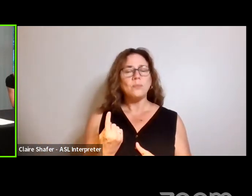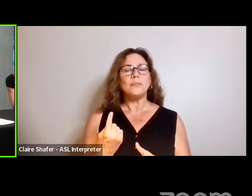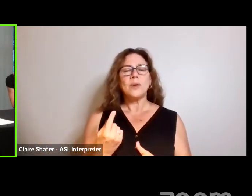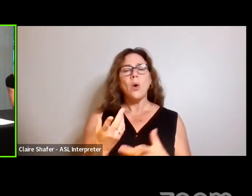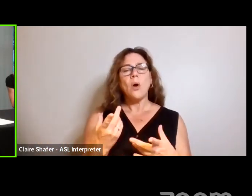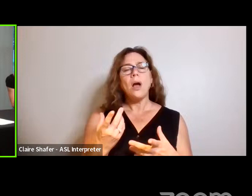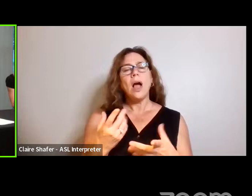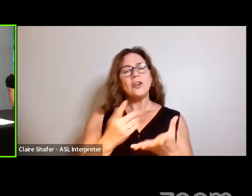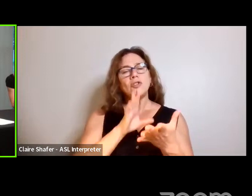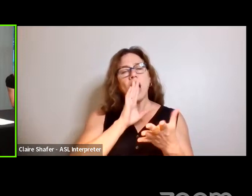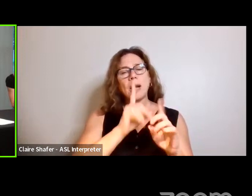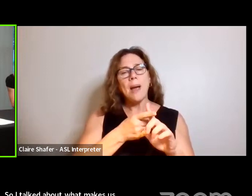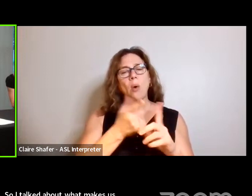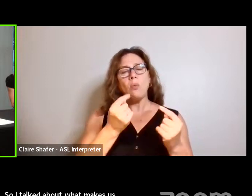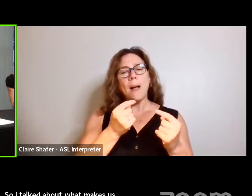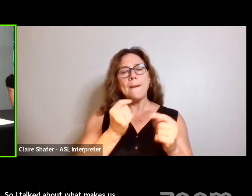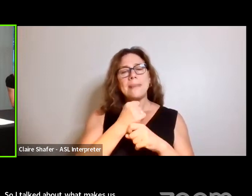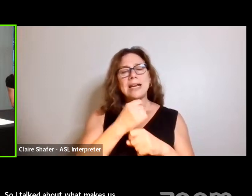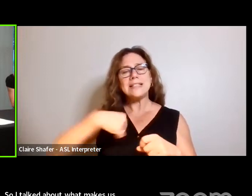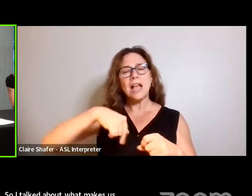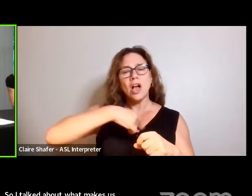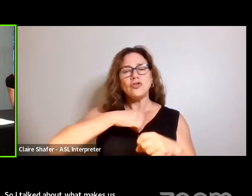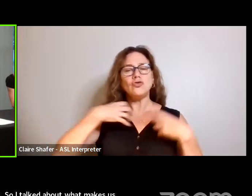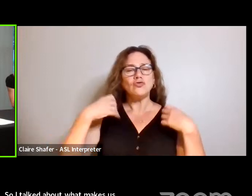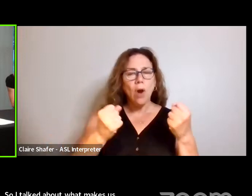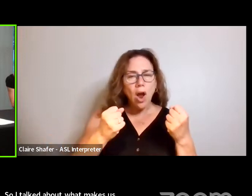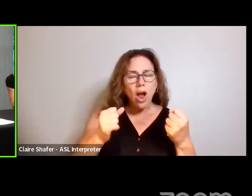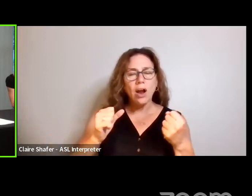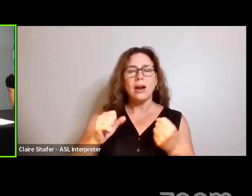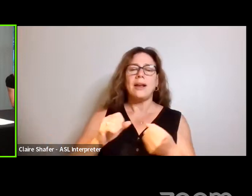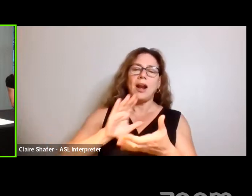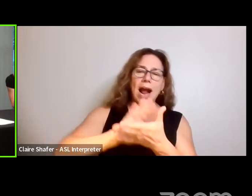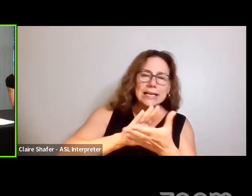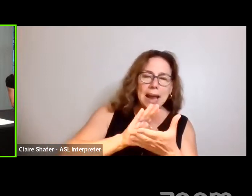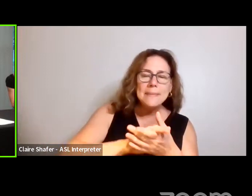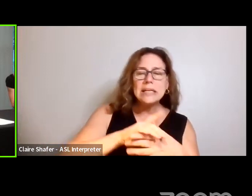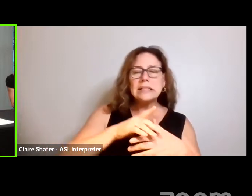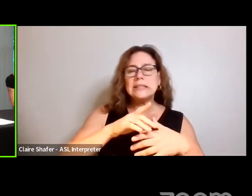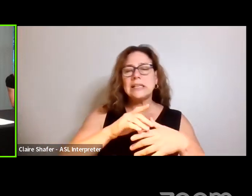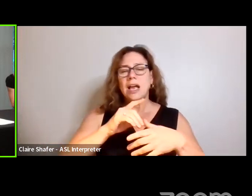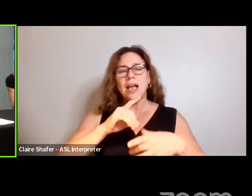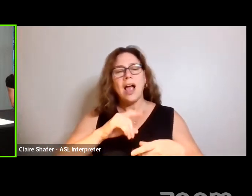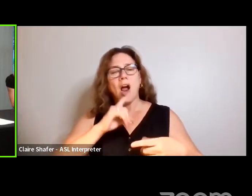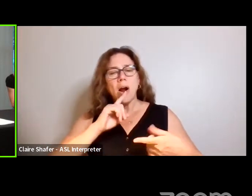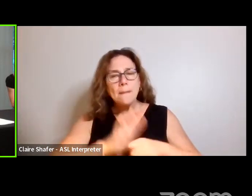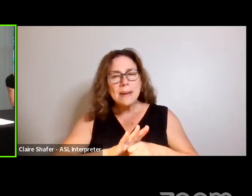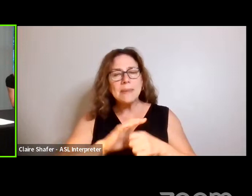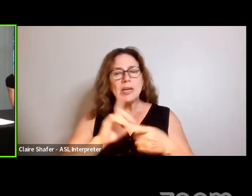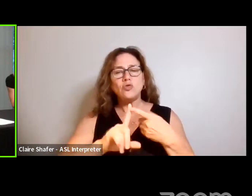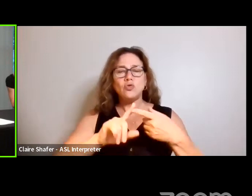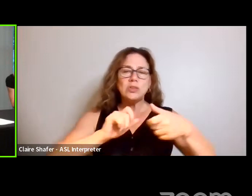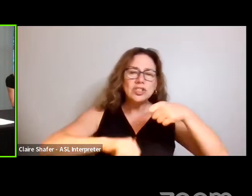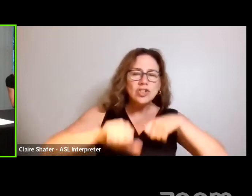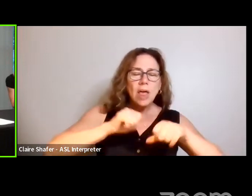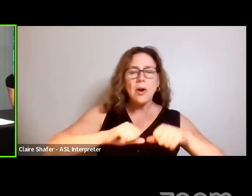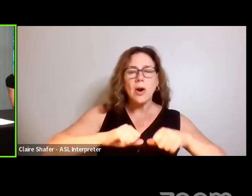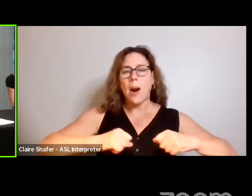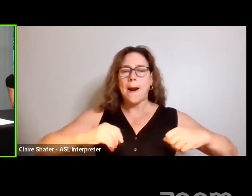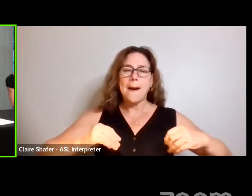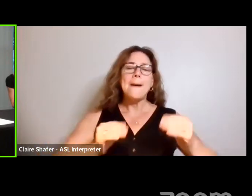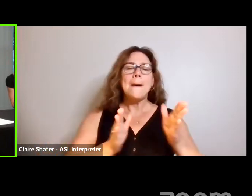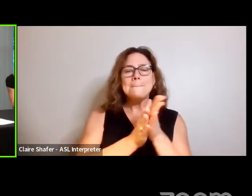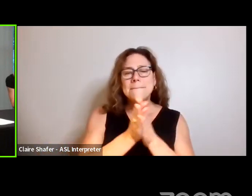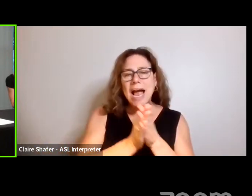district. I talked about our academics and our relationships, the equity work that we do, our commitment to one another, our passion, our history, like